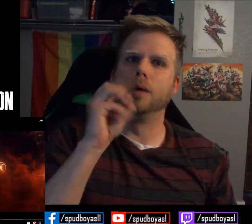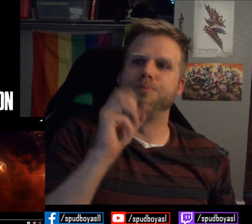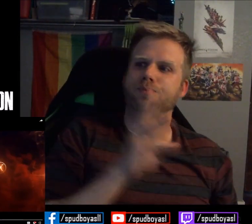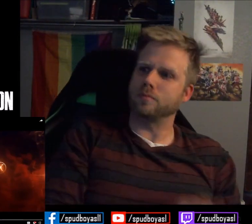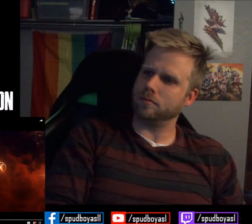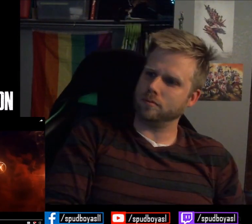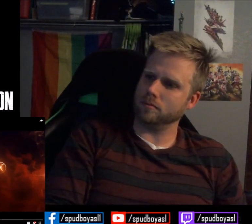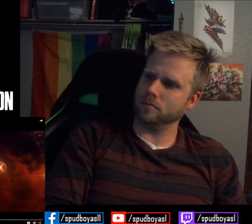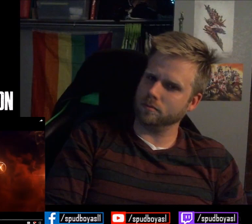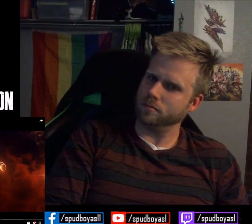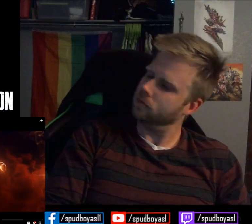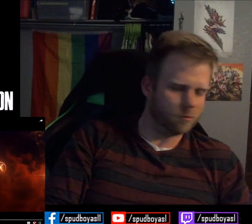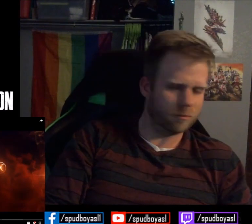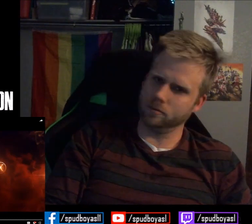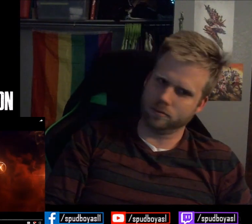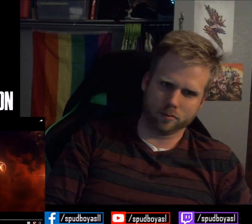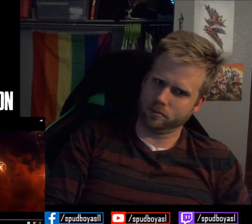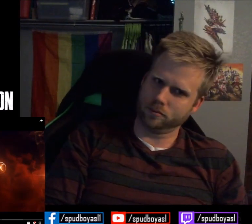It'd Thank